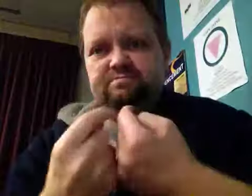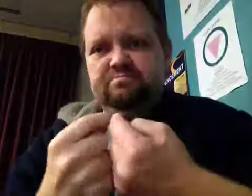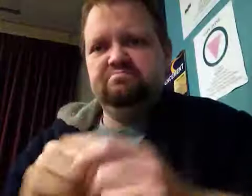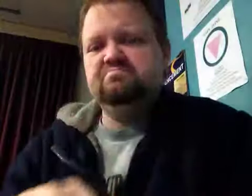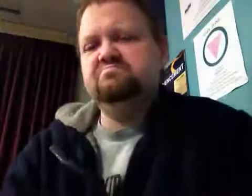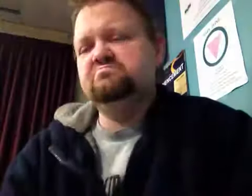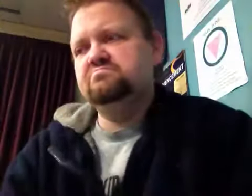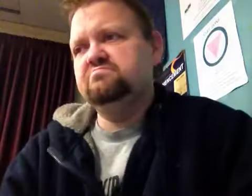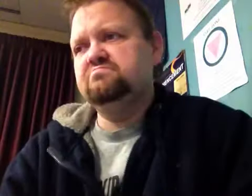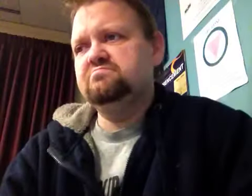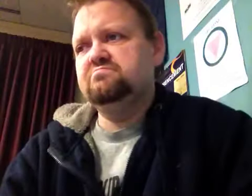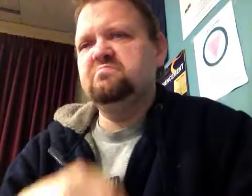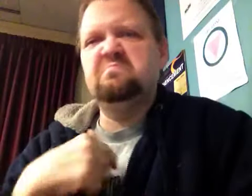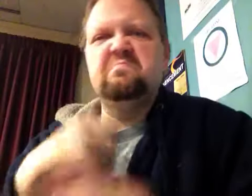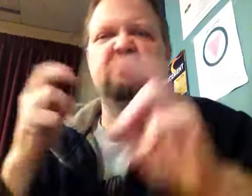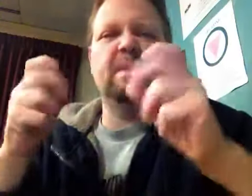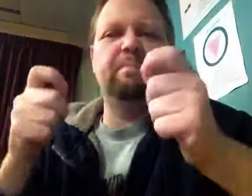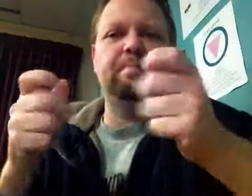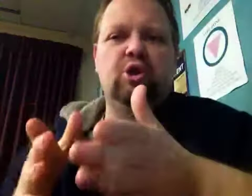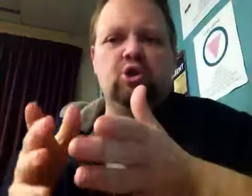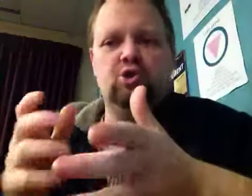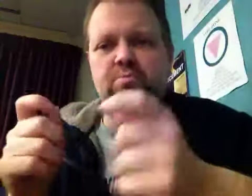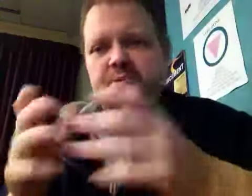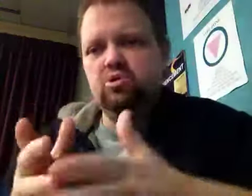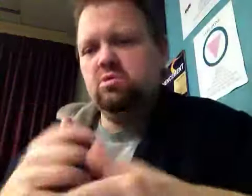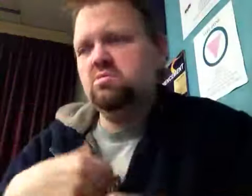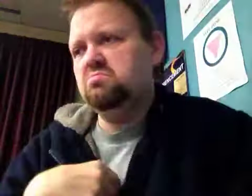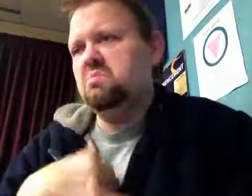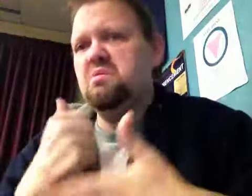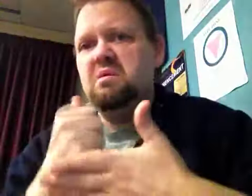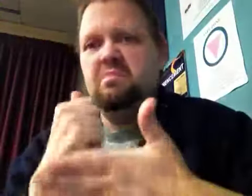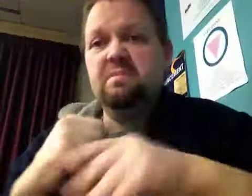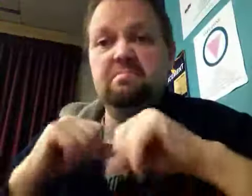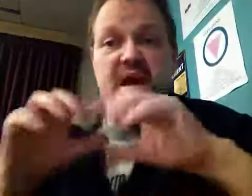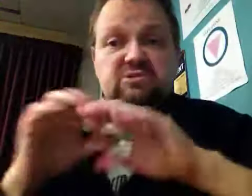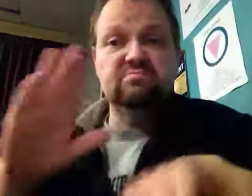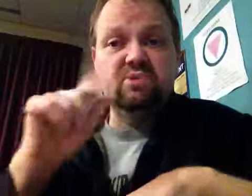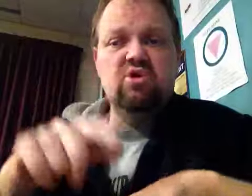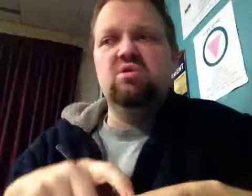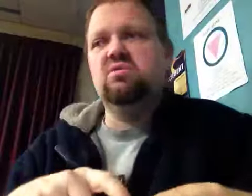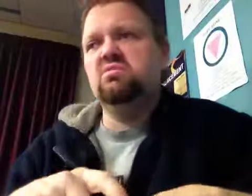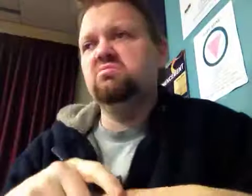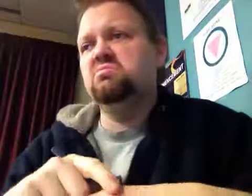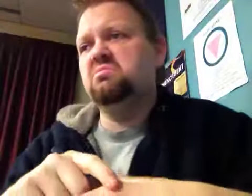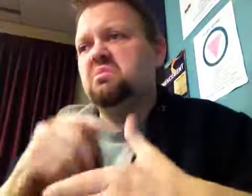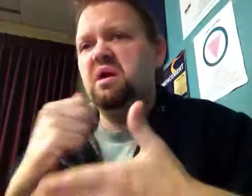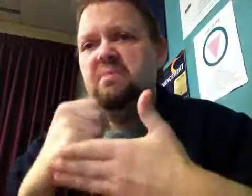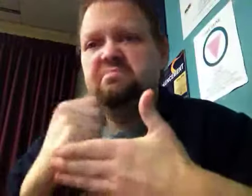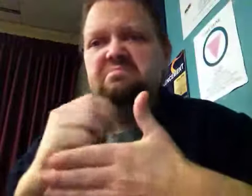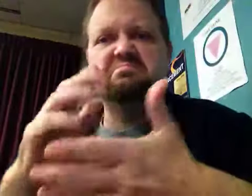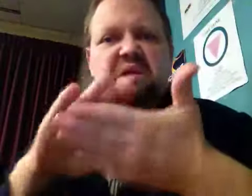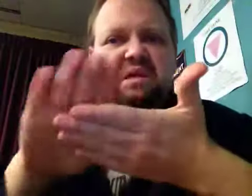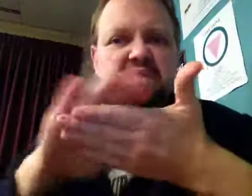woman alone. Give her the freedom the rest of the cast has, the freedom to grow, the freedom to learn, the freedom to